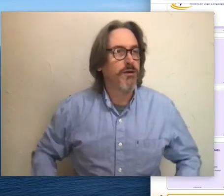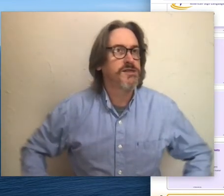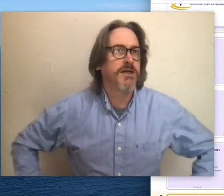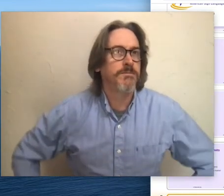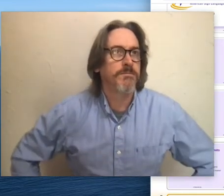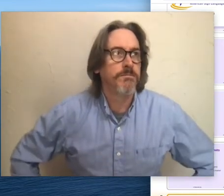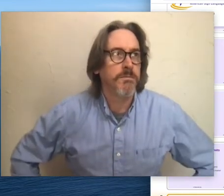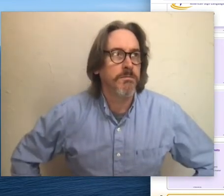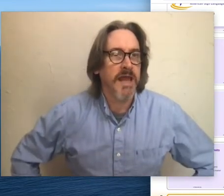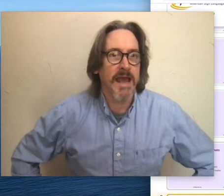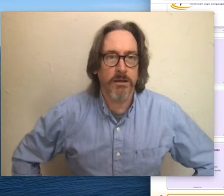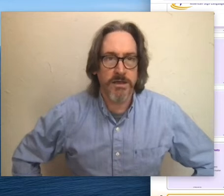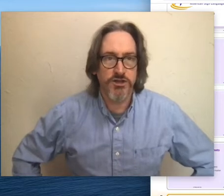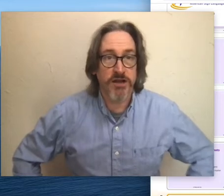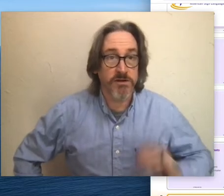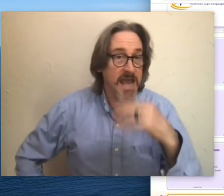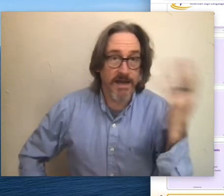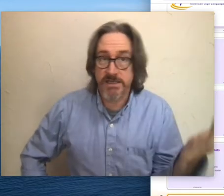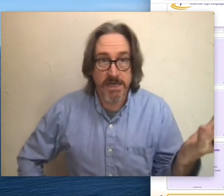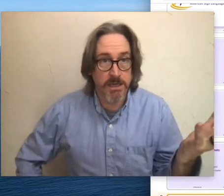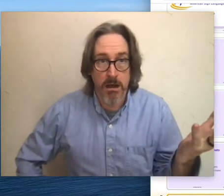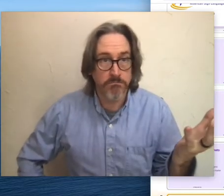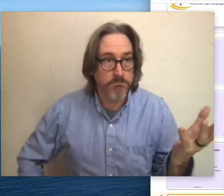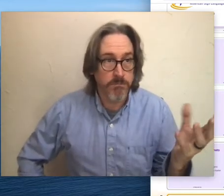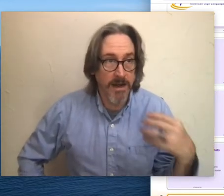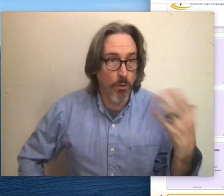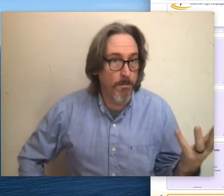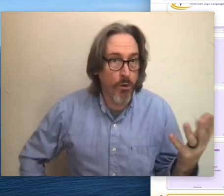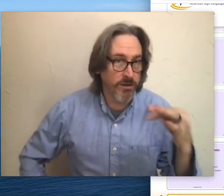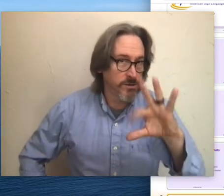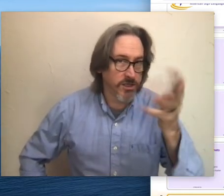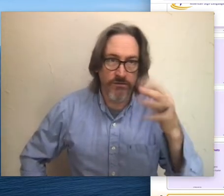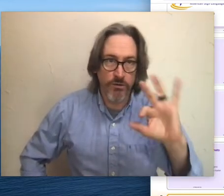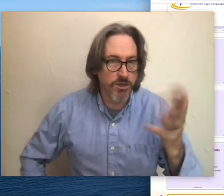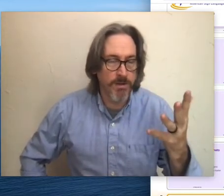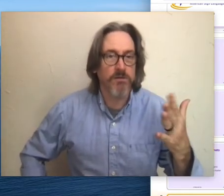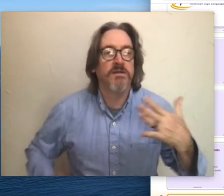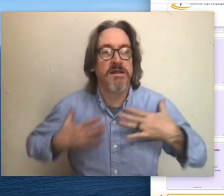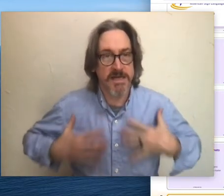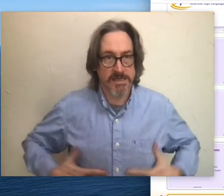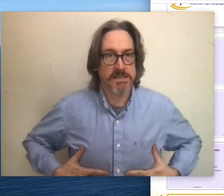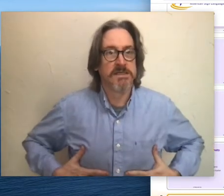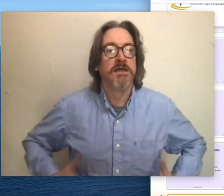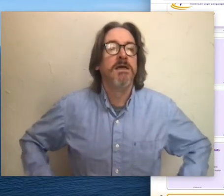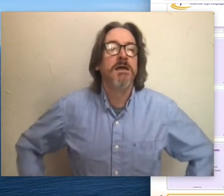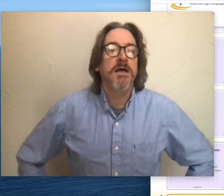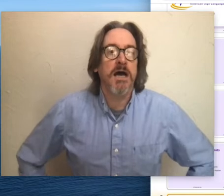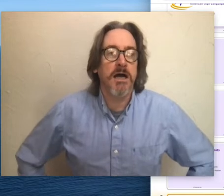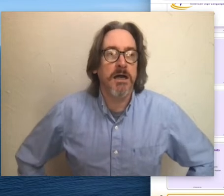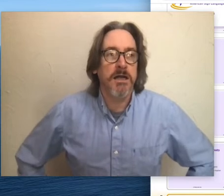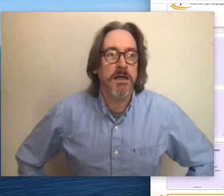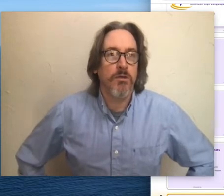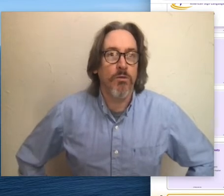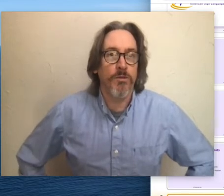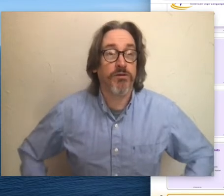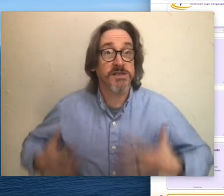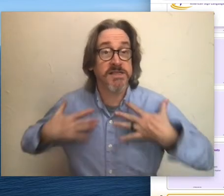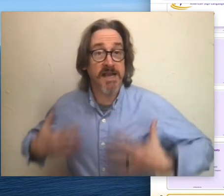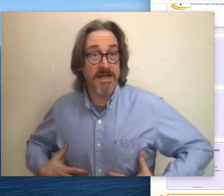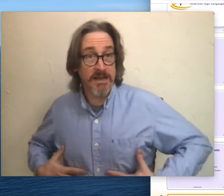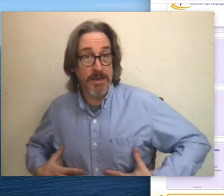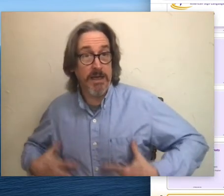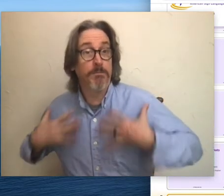There was Ellen DeGeneres had a sitcom. And at one point there was confusion about this. The